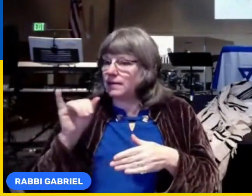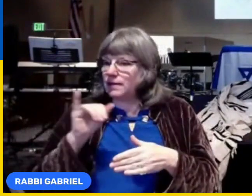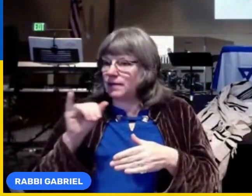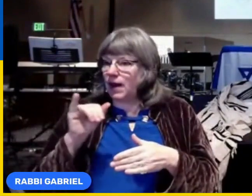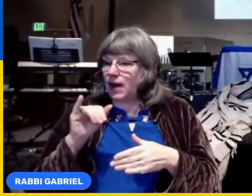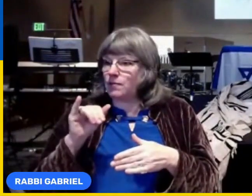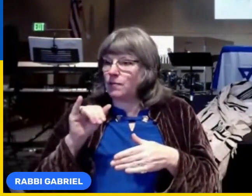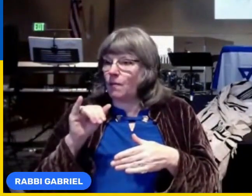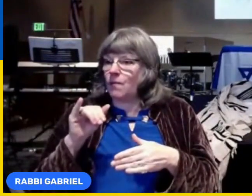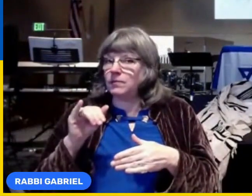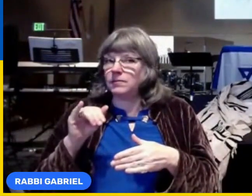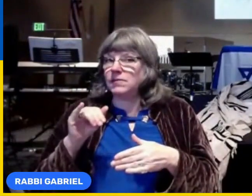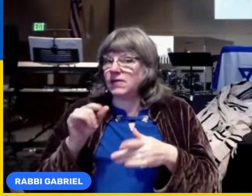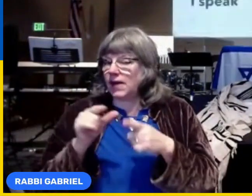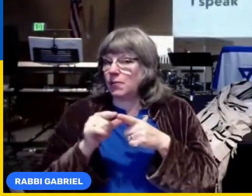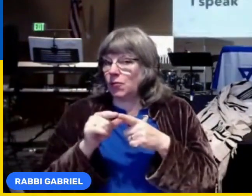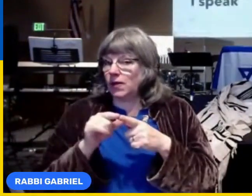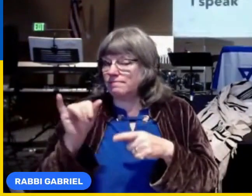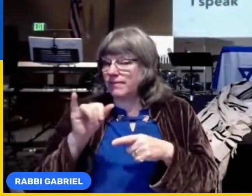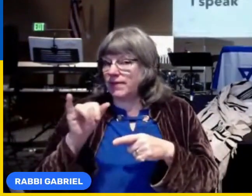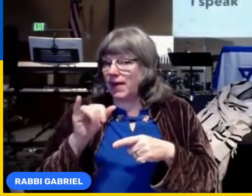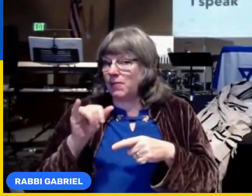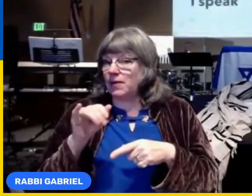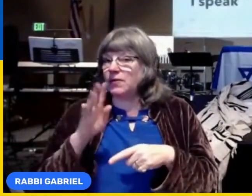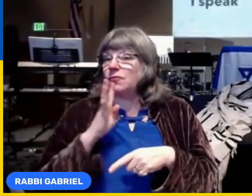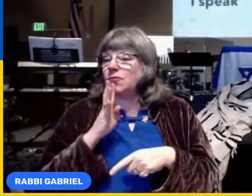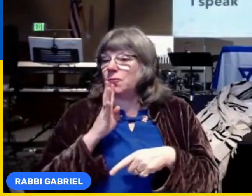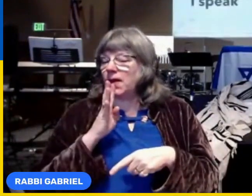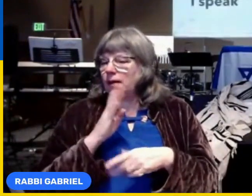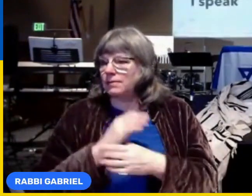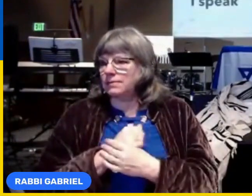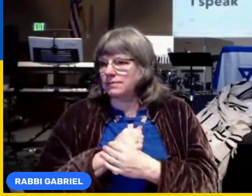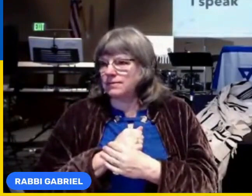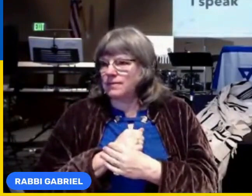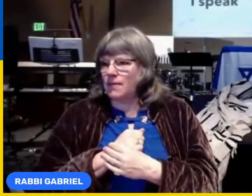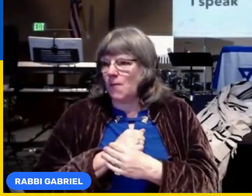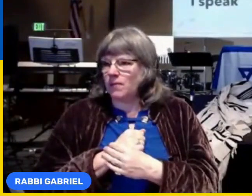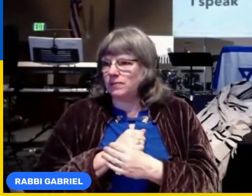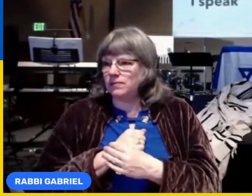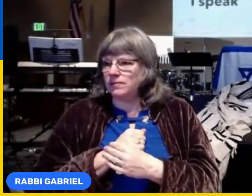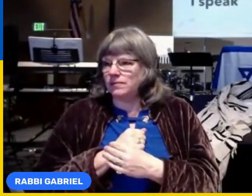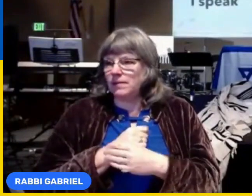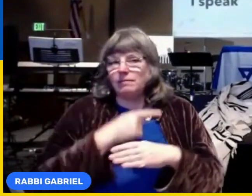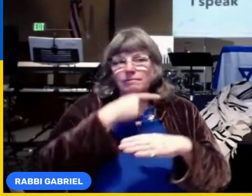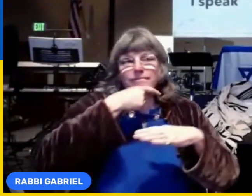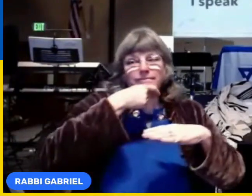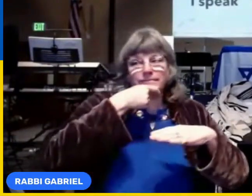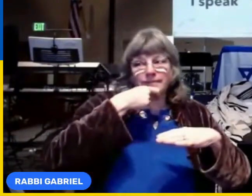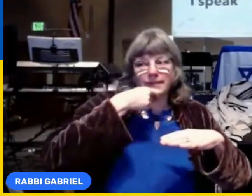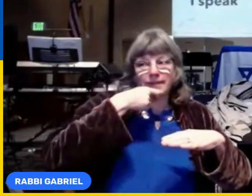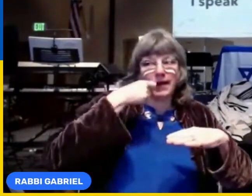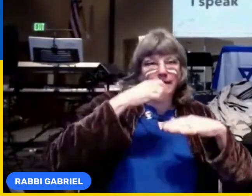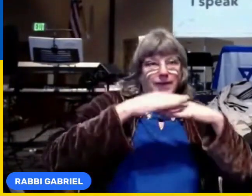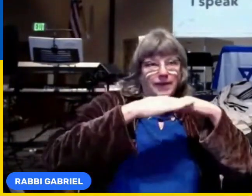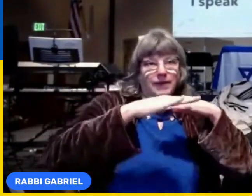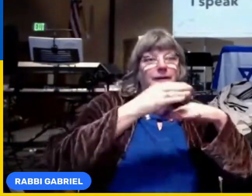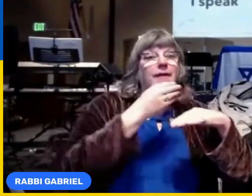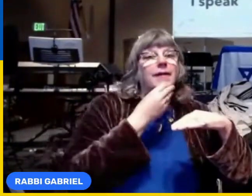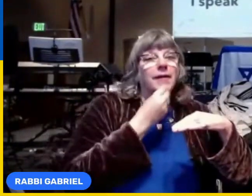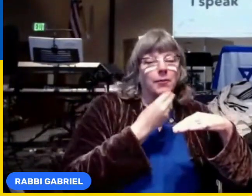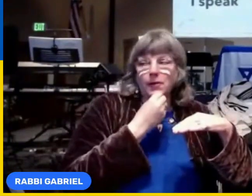The word desert in Hebrew is the same as the word to speak.